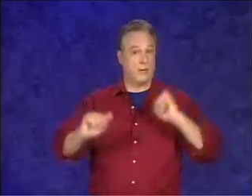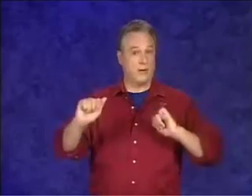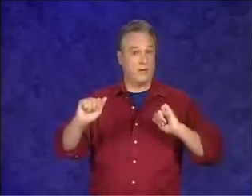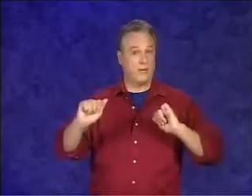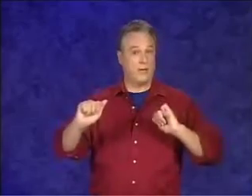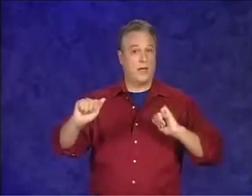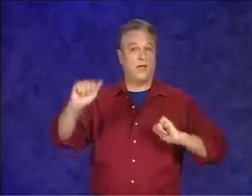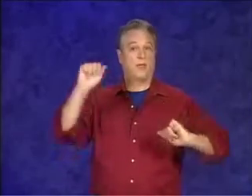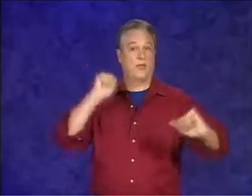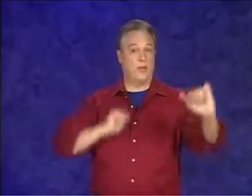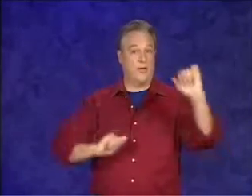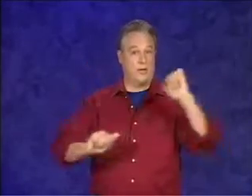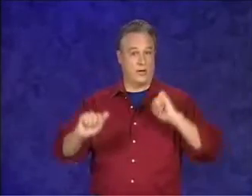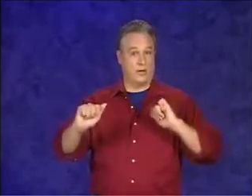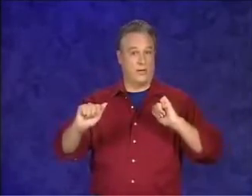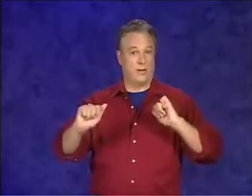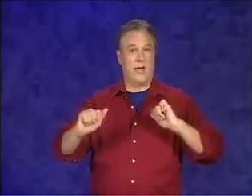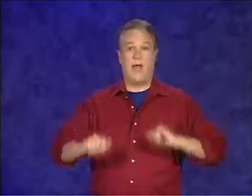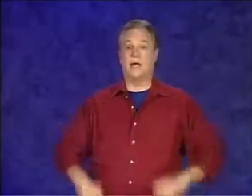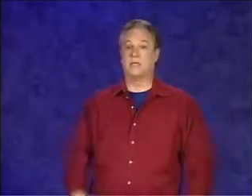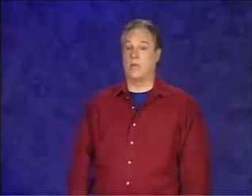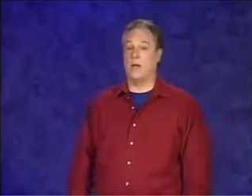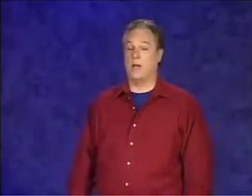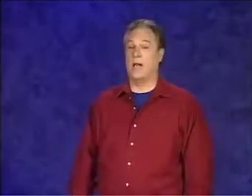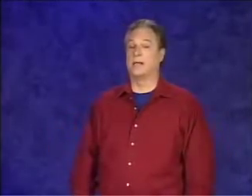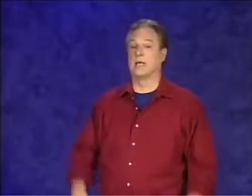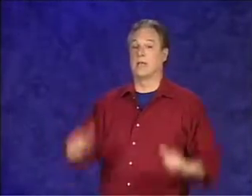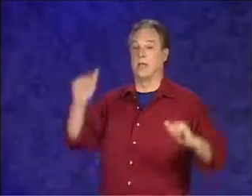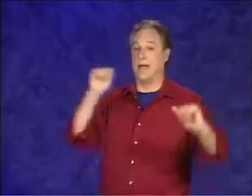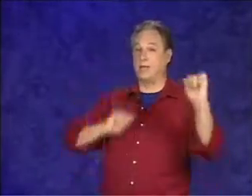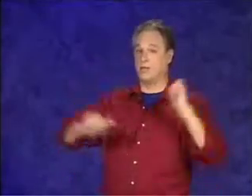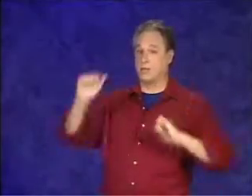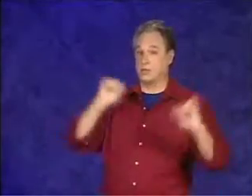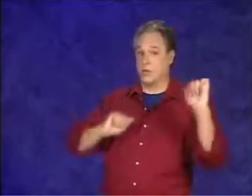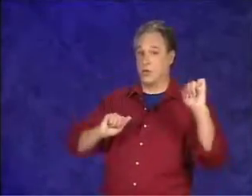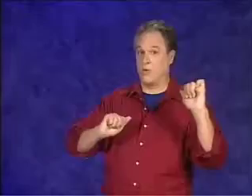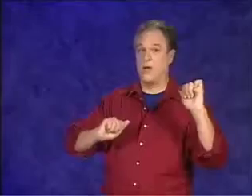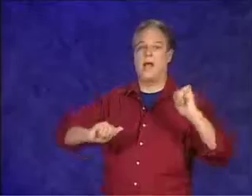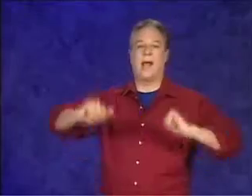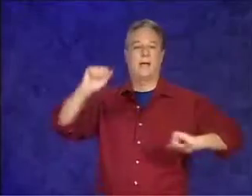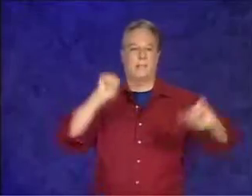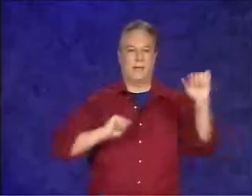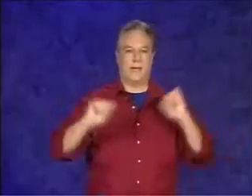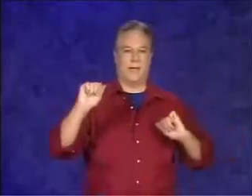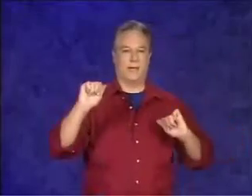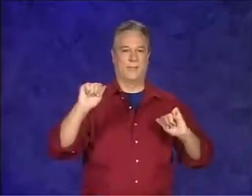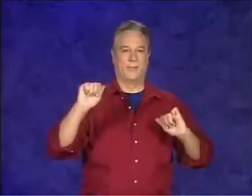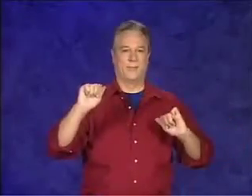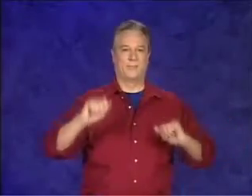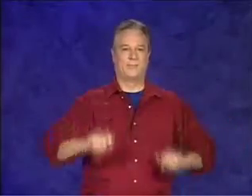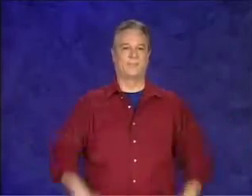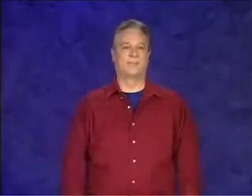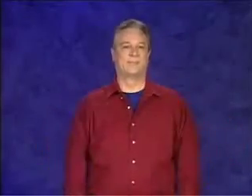drama, theater, as well as a theatrical show and a play.